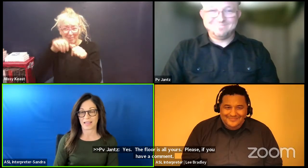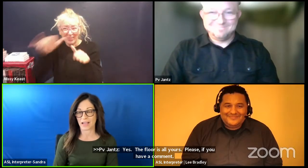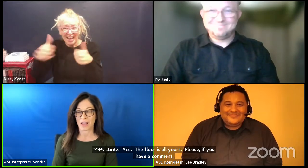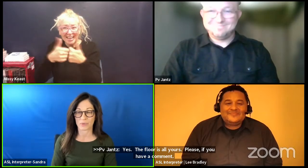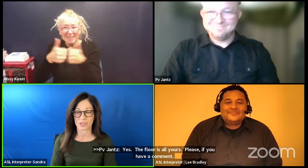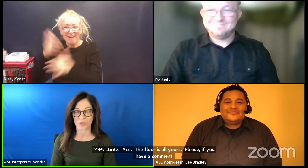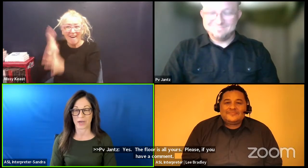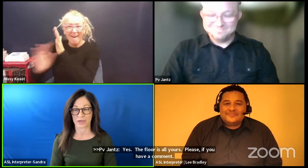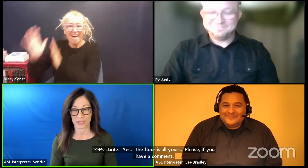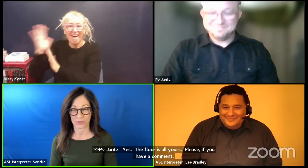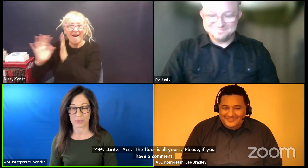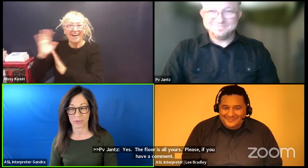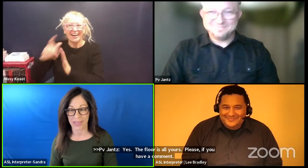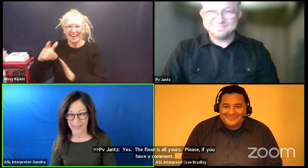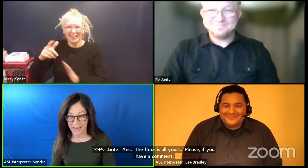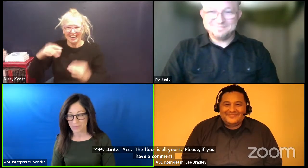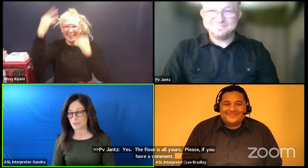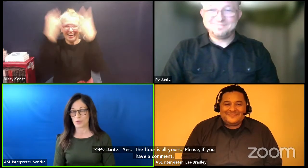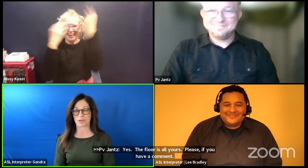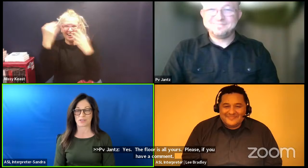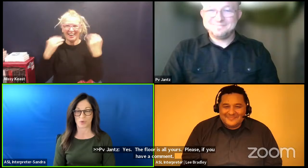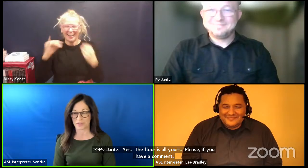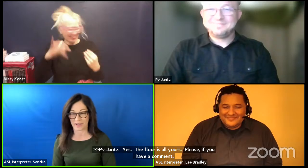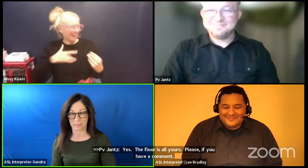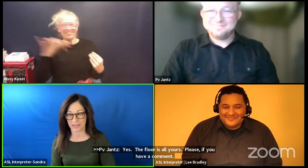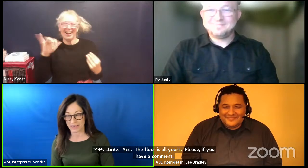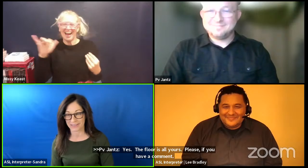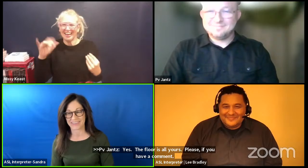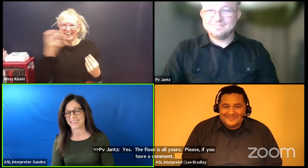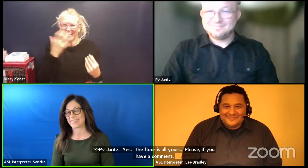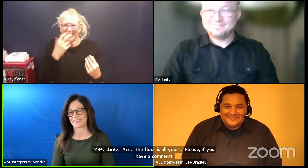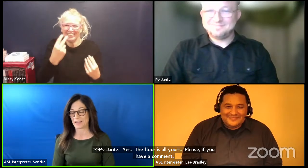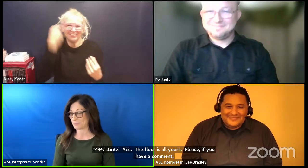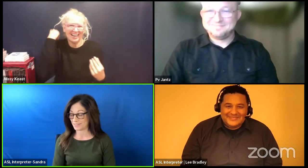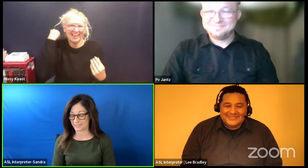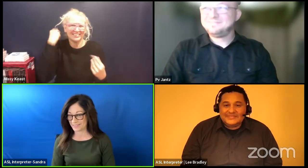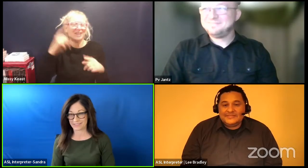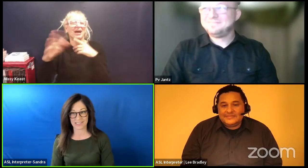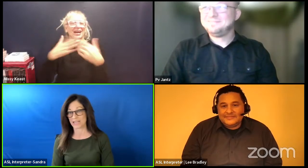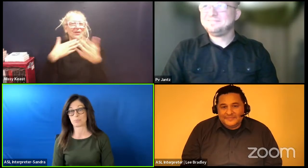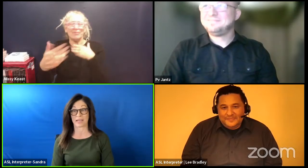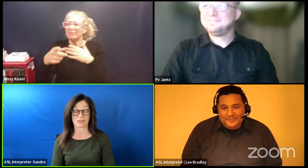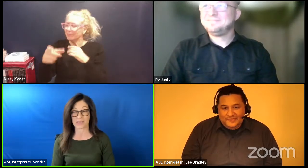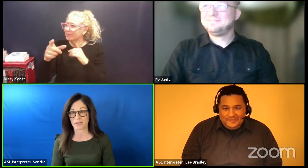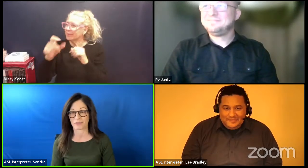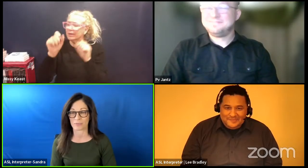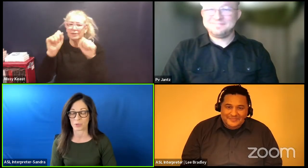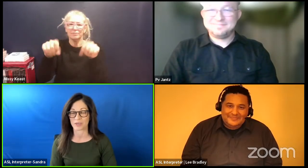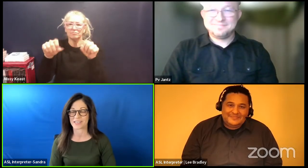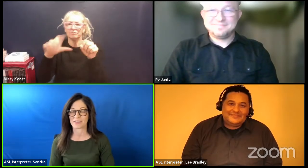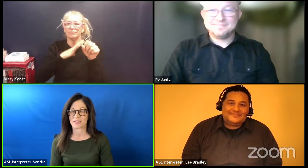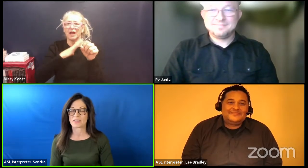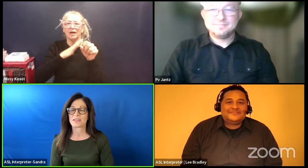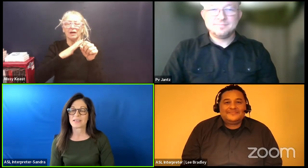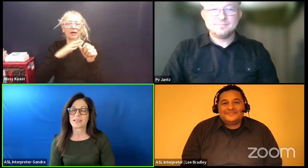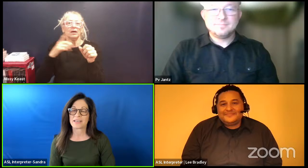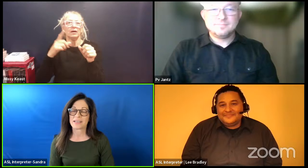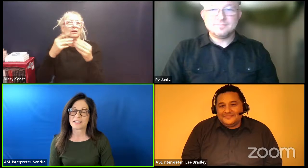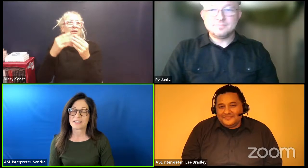It's kind of like Hollywood Squares. Do you remember that game? So many screens coming on. I felt taken back in time for a moment.